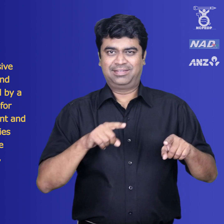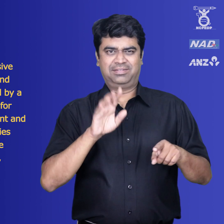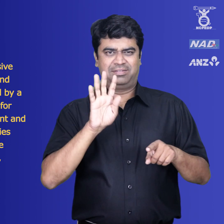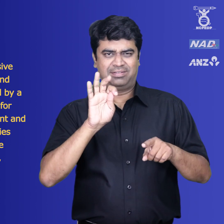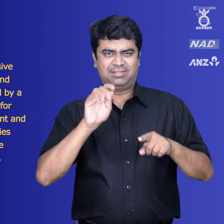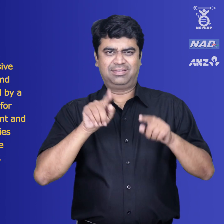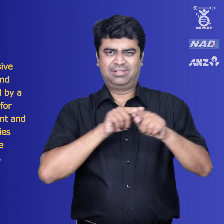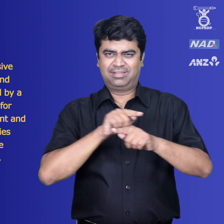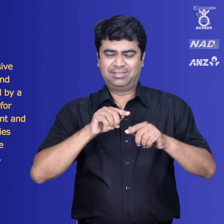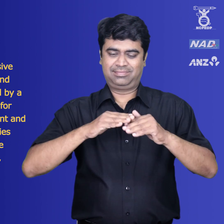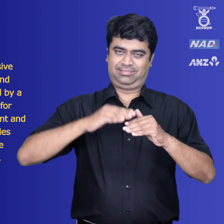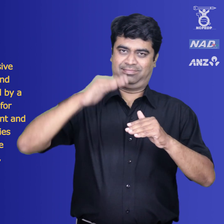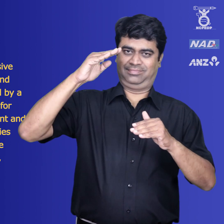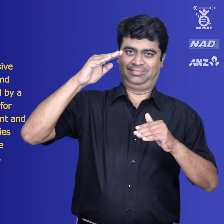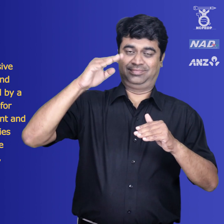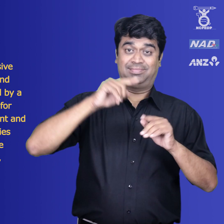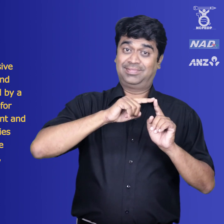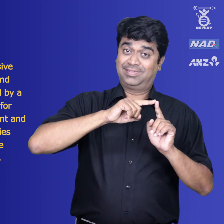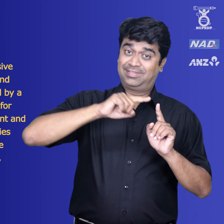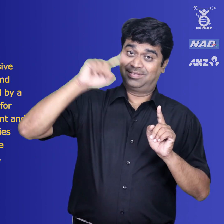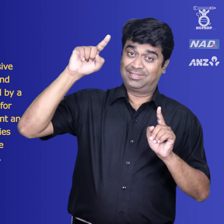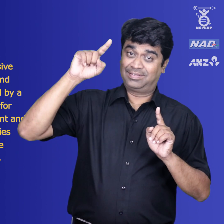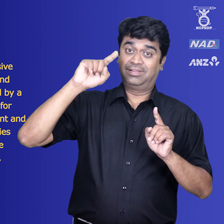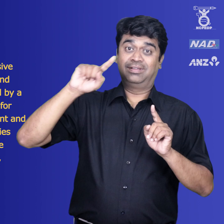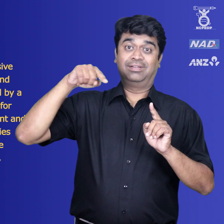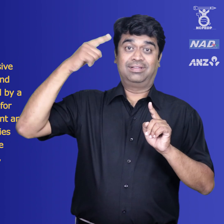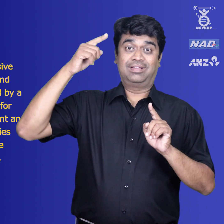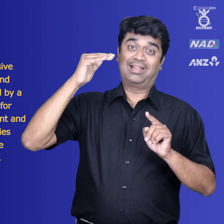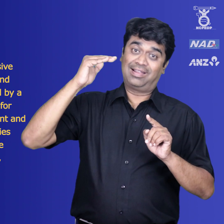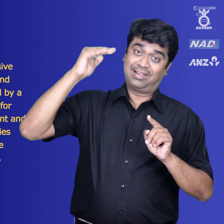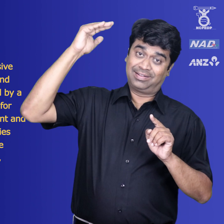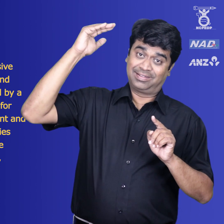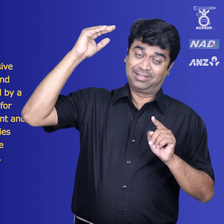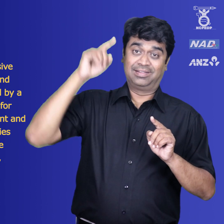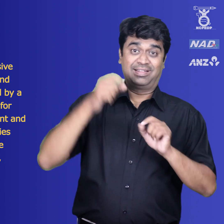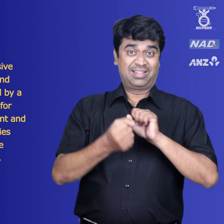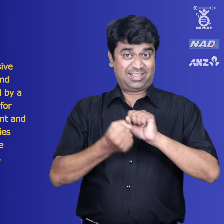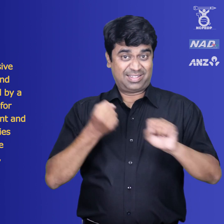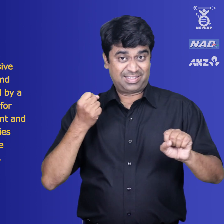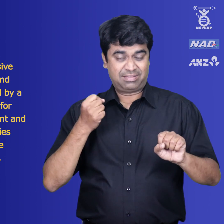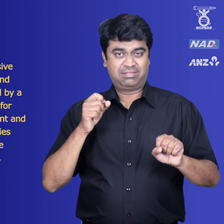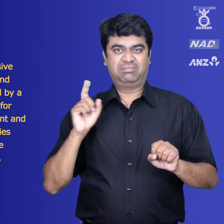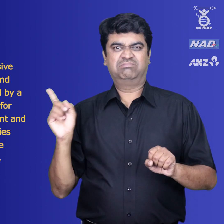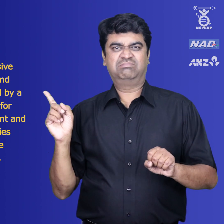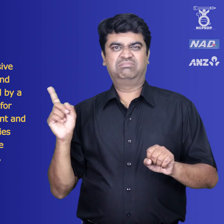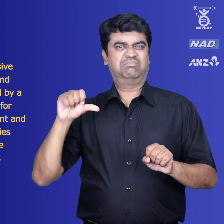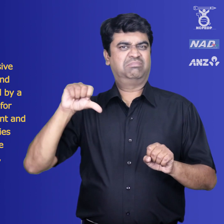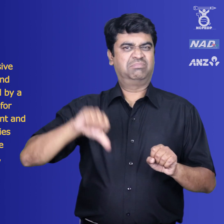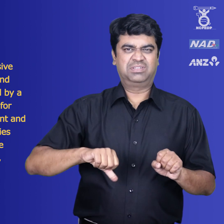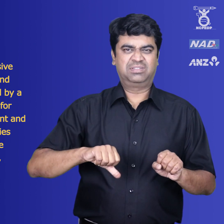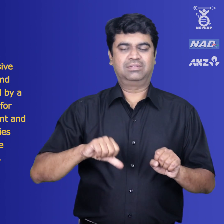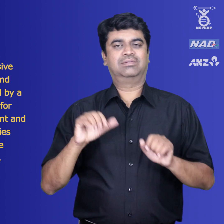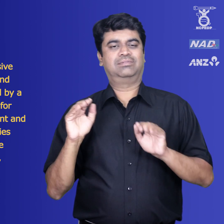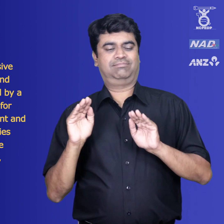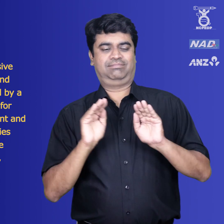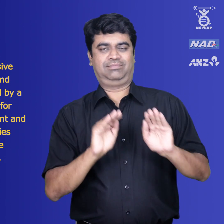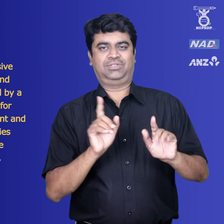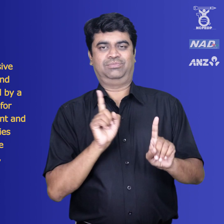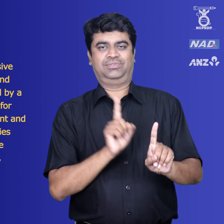for daily activities to take independent and informed decision, to access